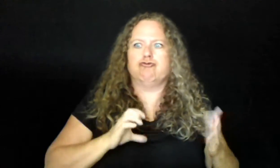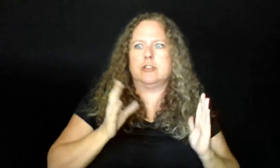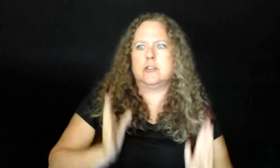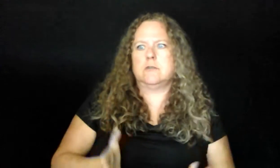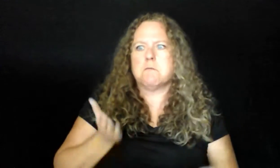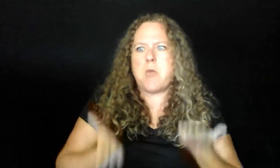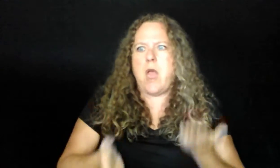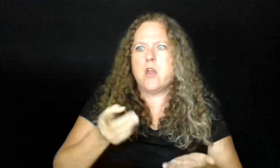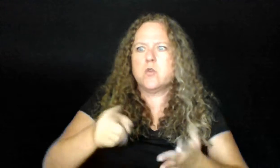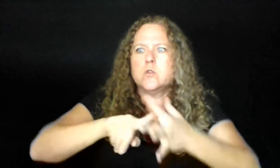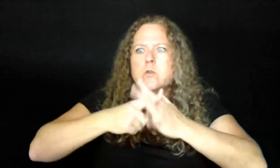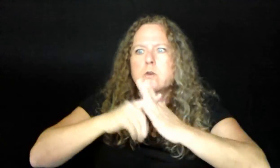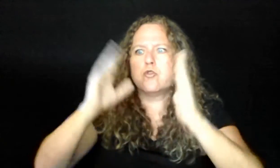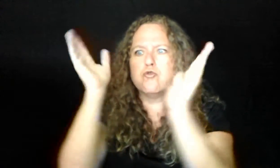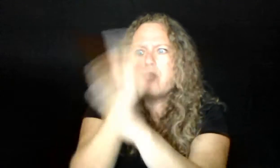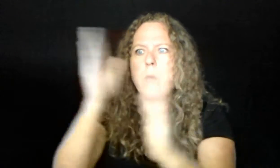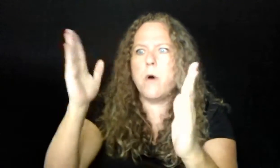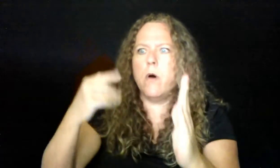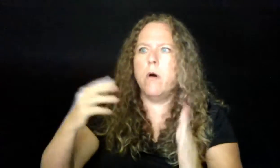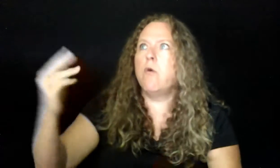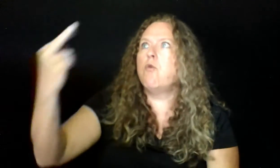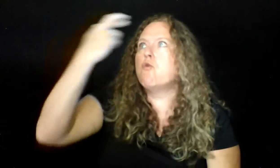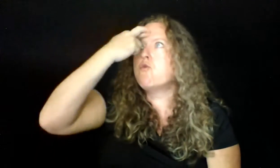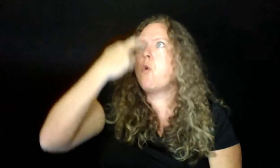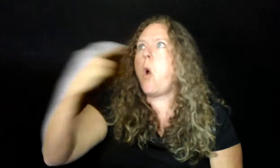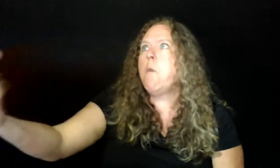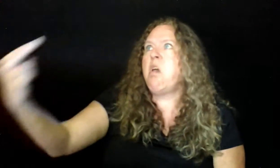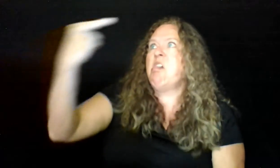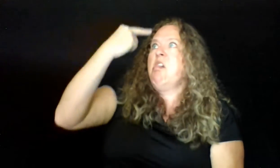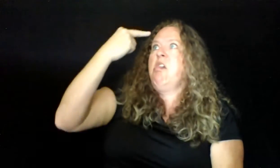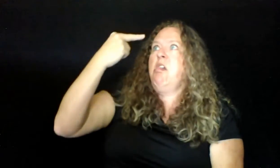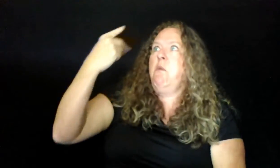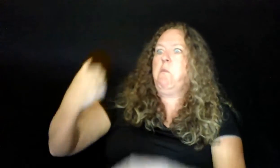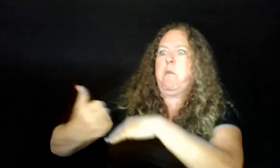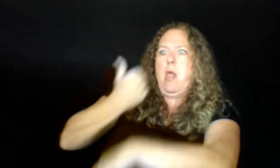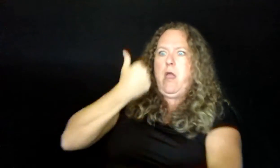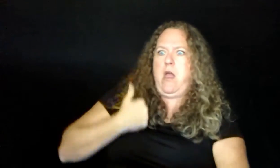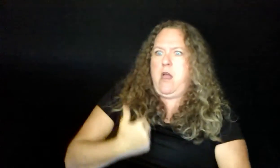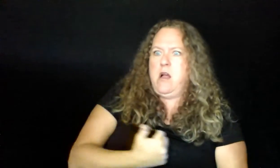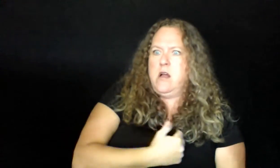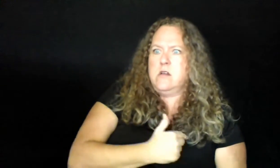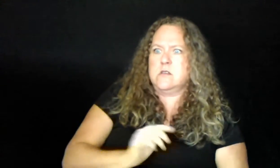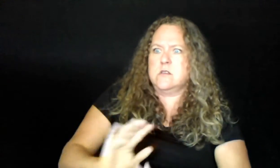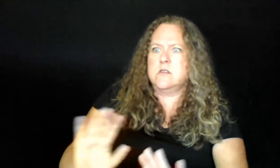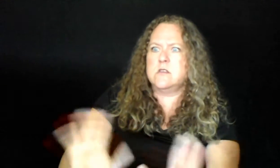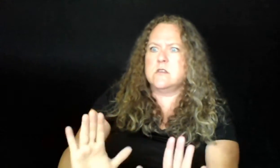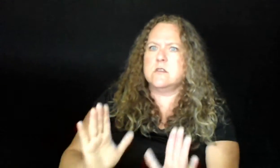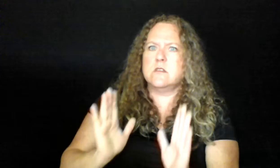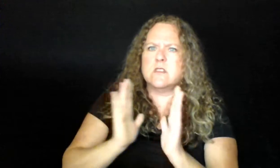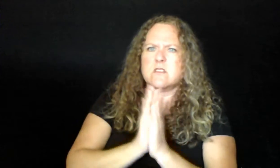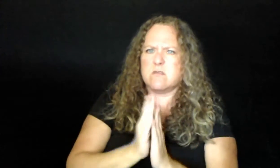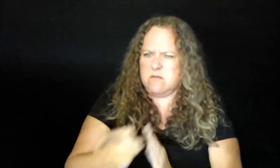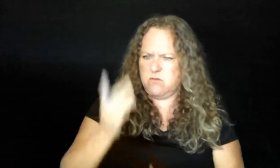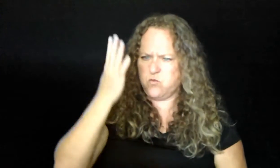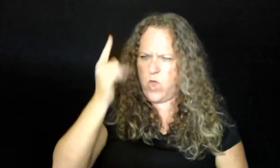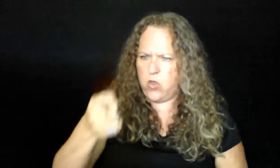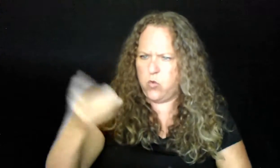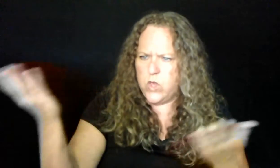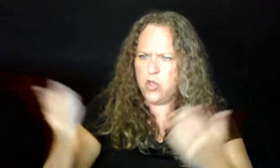the freedoms, the limited freedoms that they had under the Roman occupation, they would say, well, what are you doing in here? And they'd say, well, I have